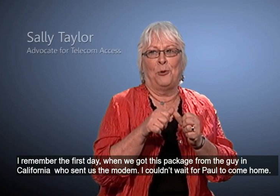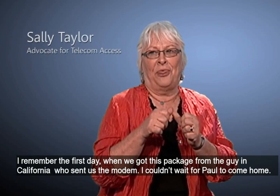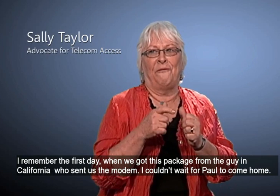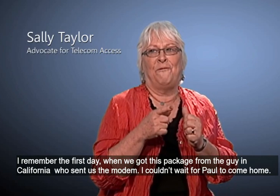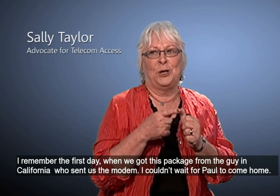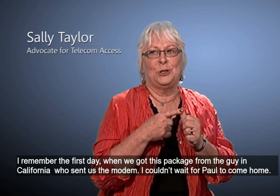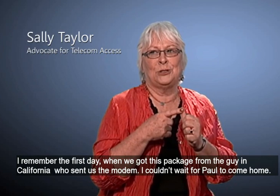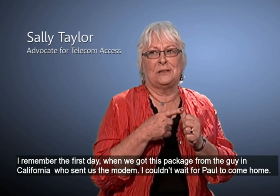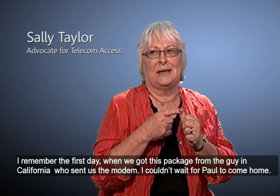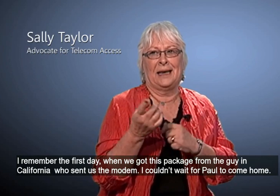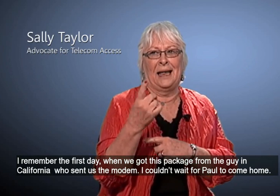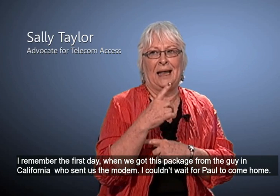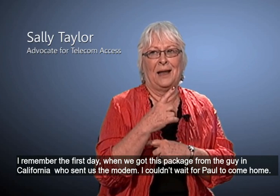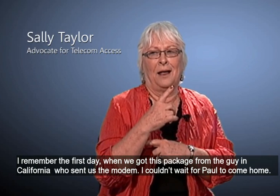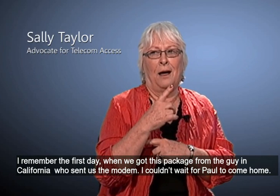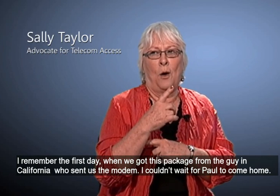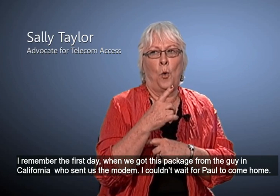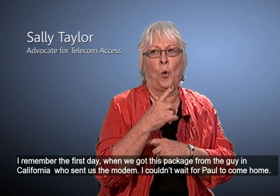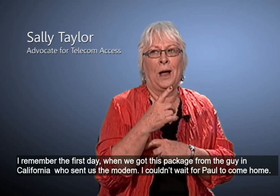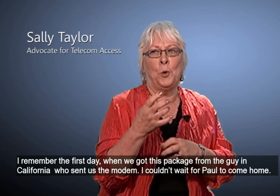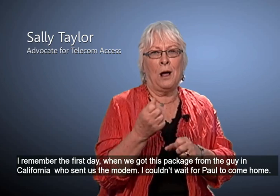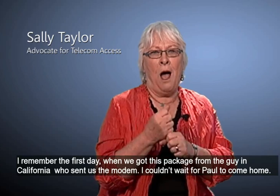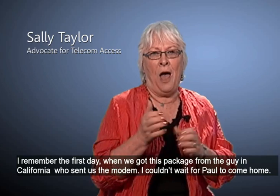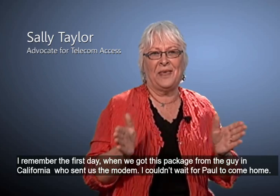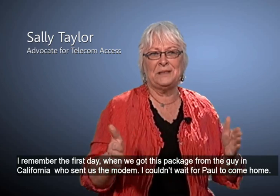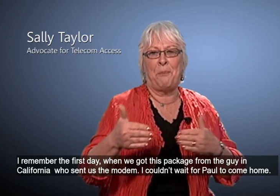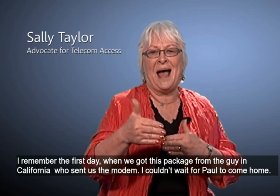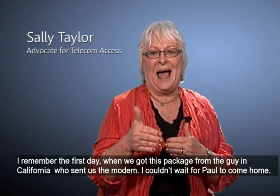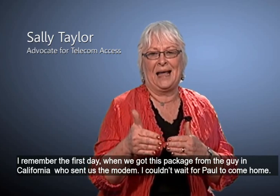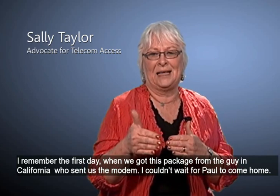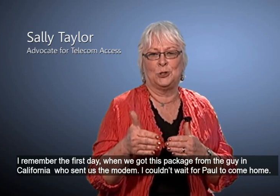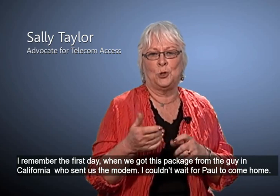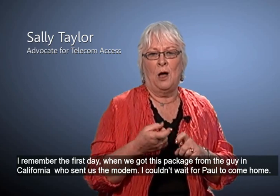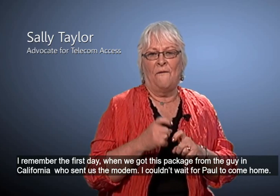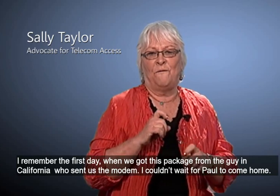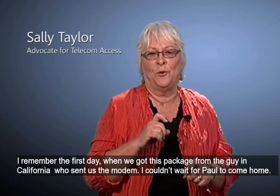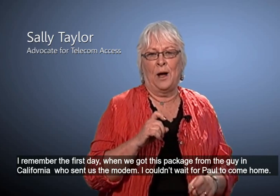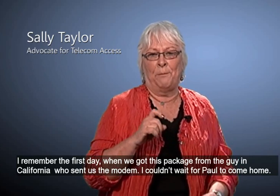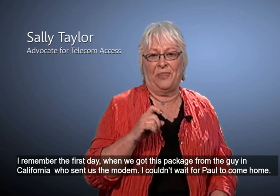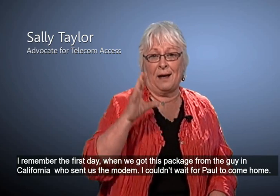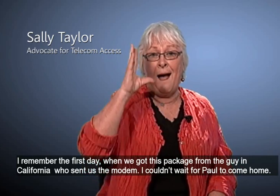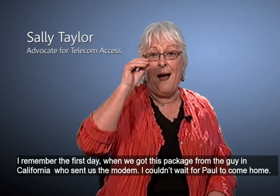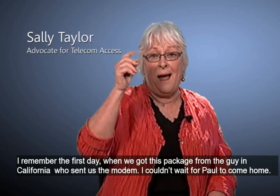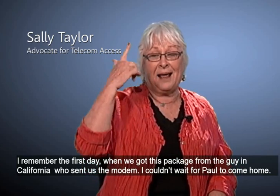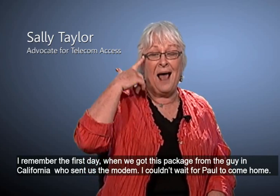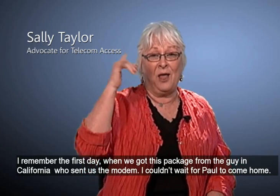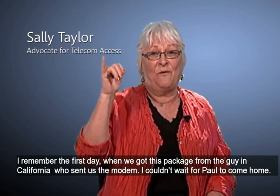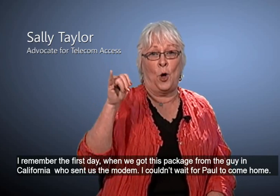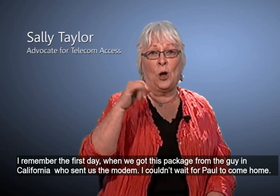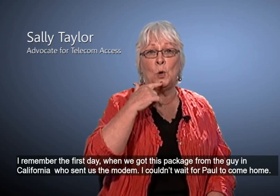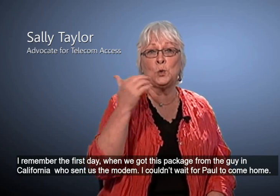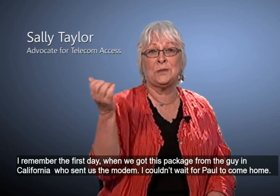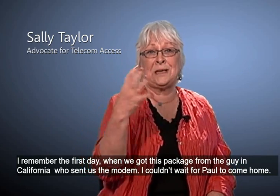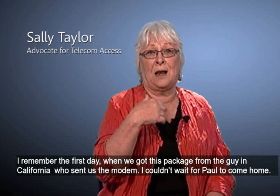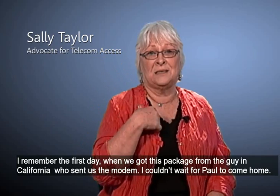I remember the first day when we got this package from the guy in California who sent us the